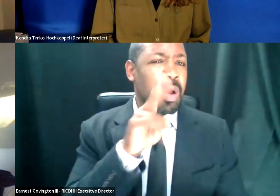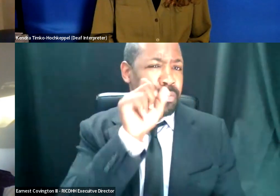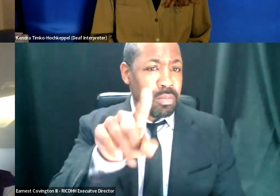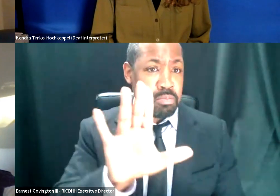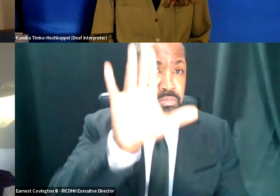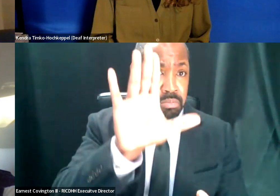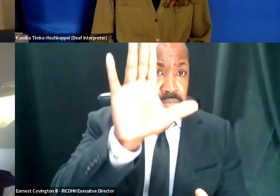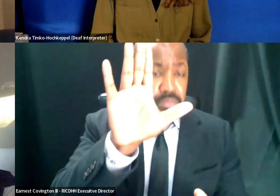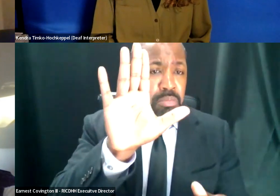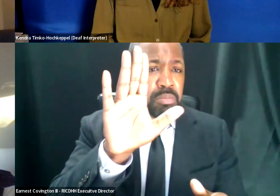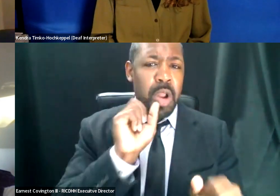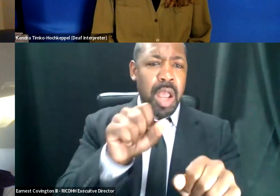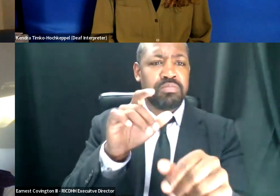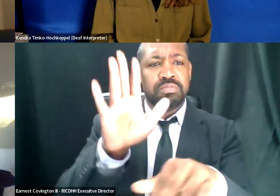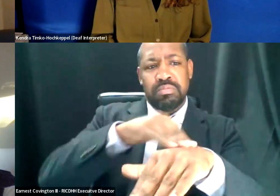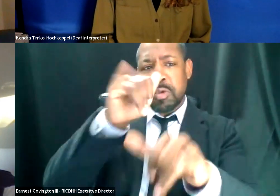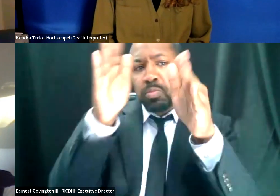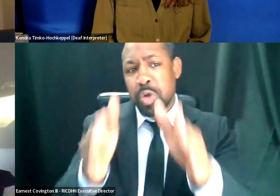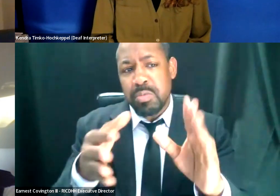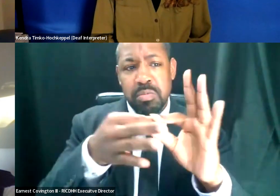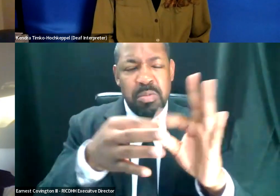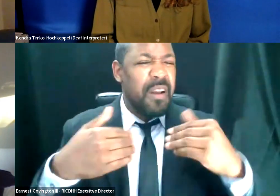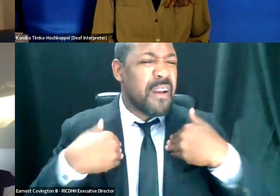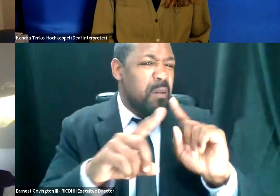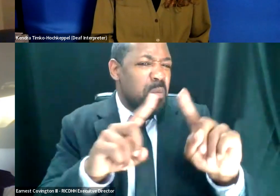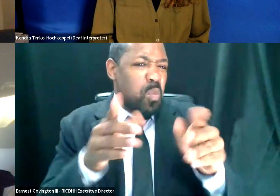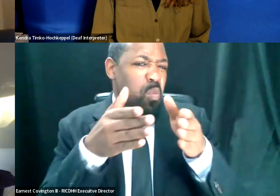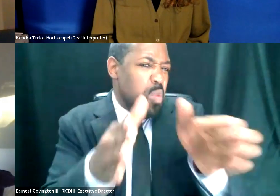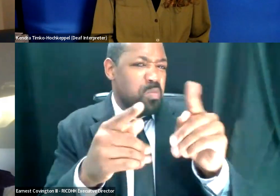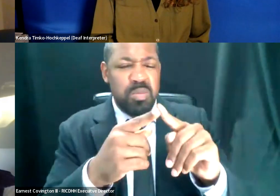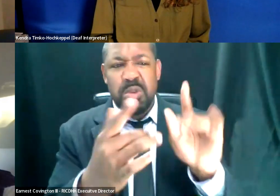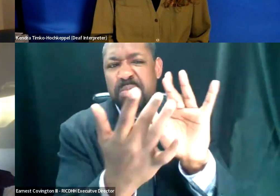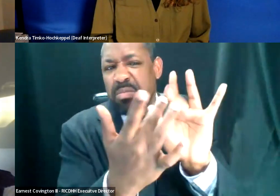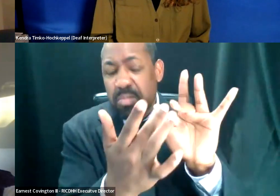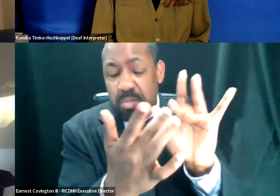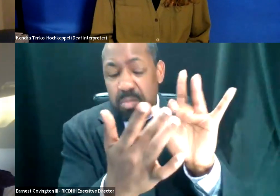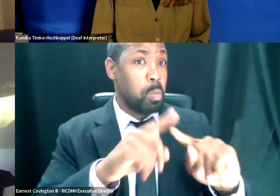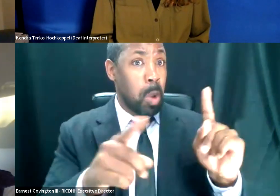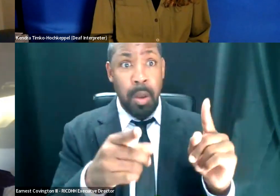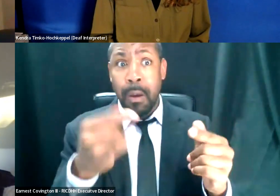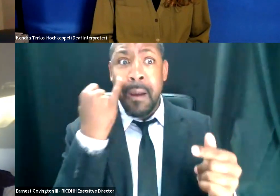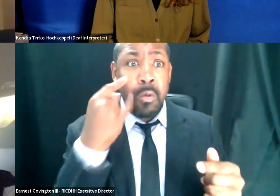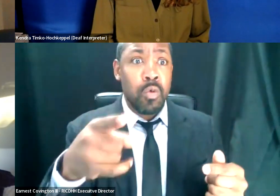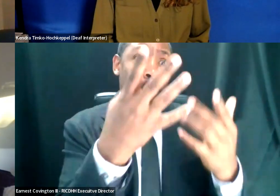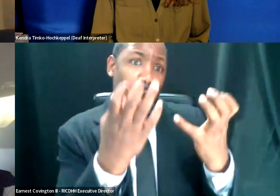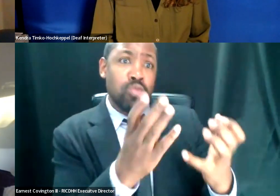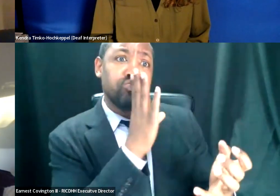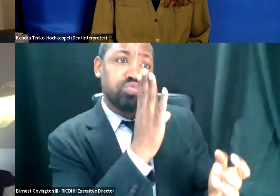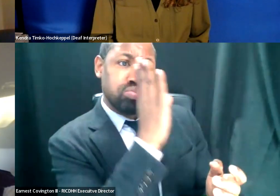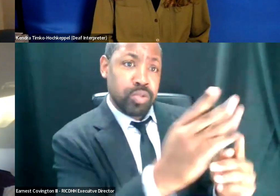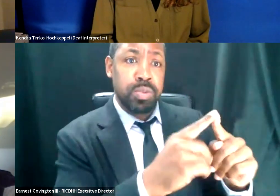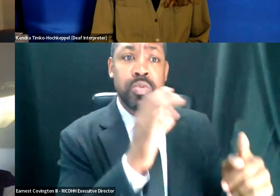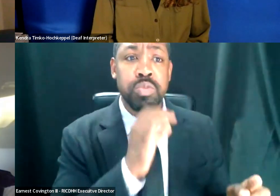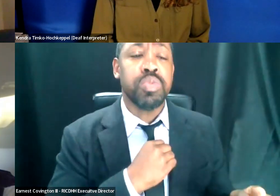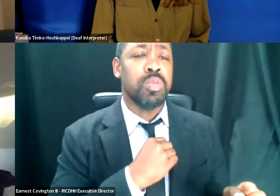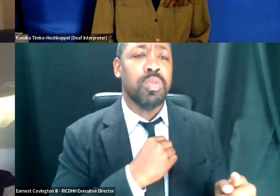And there's also the reaction, the hand icon that you can raise that's at the bottom of the screen. And then we